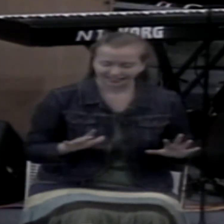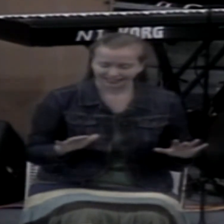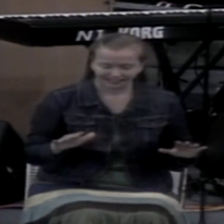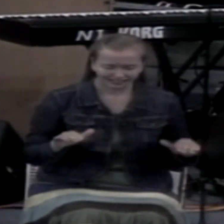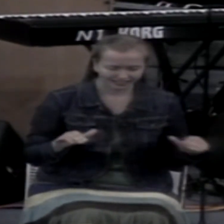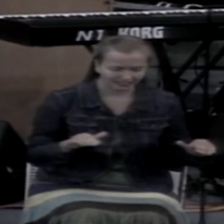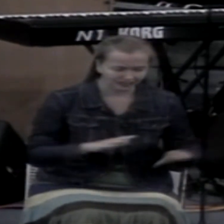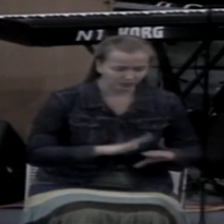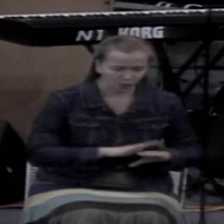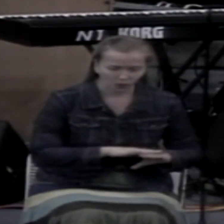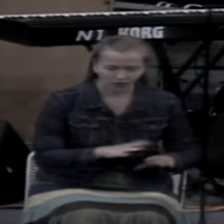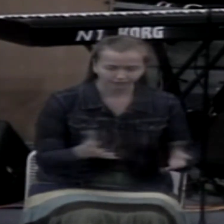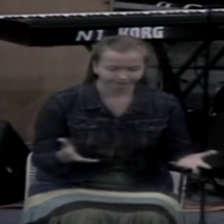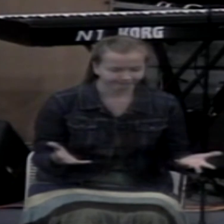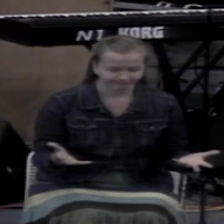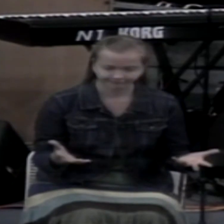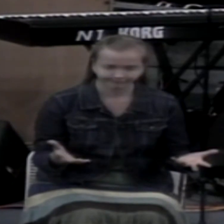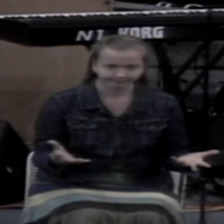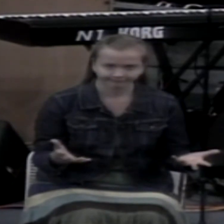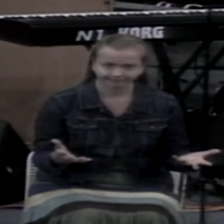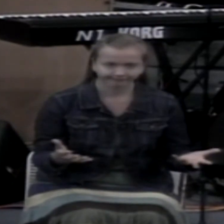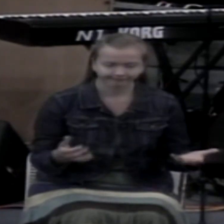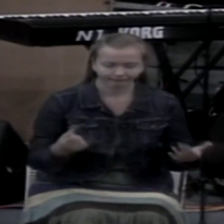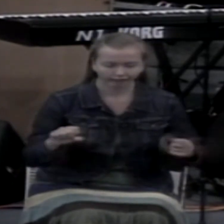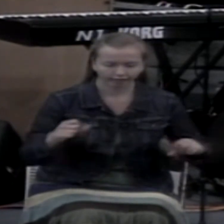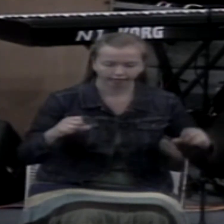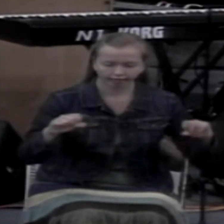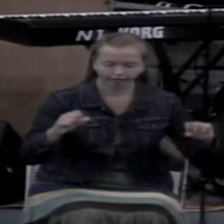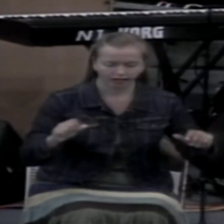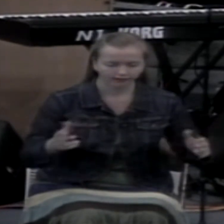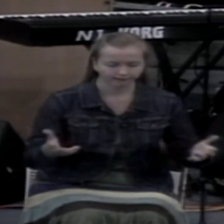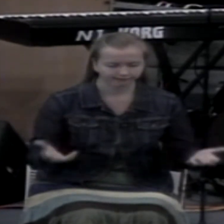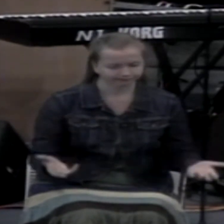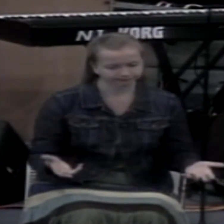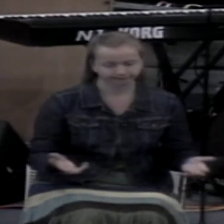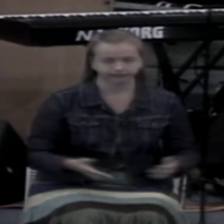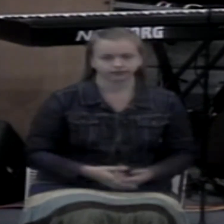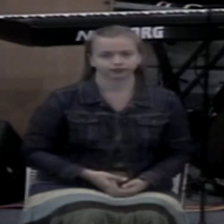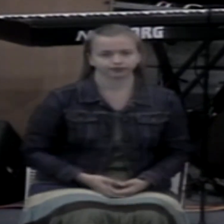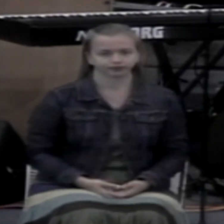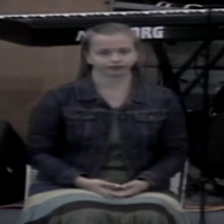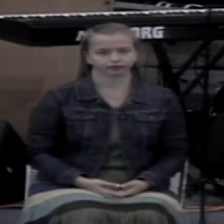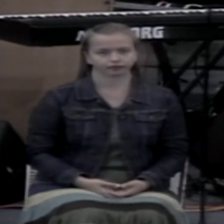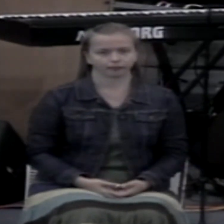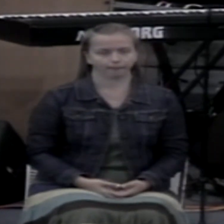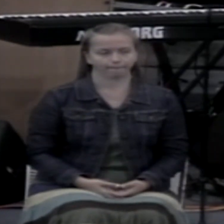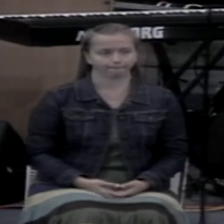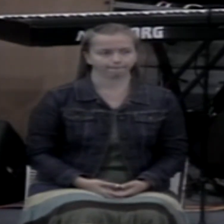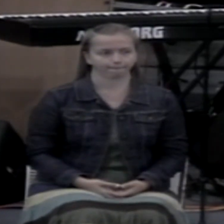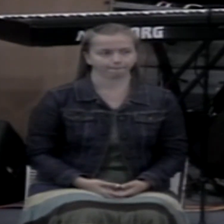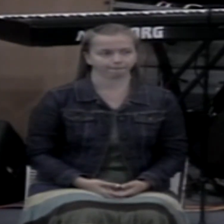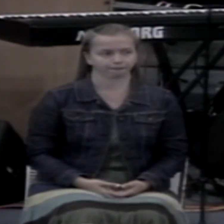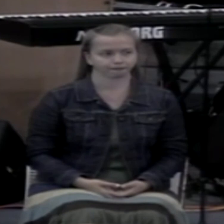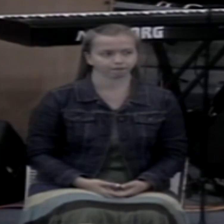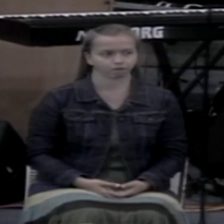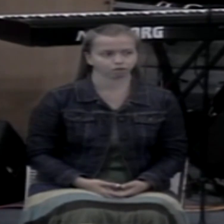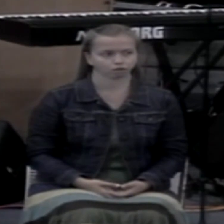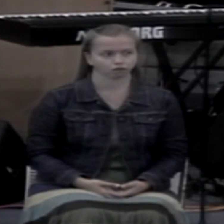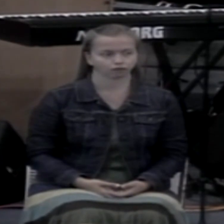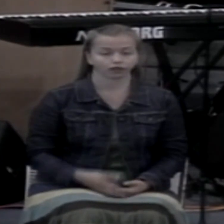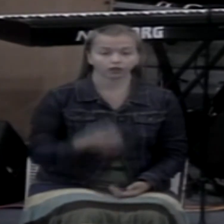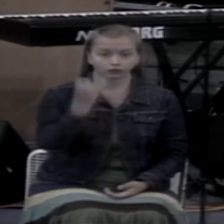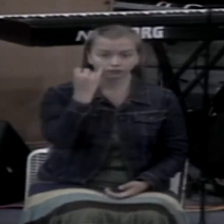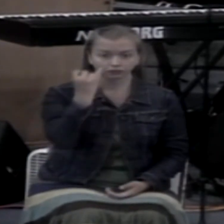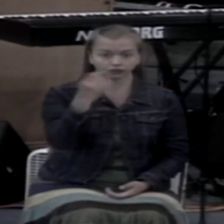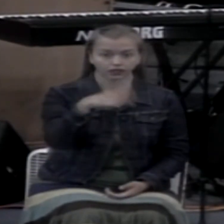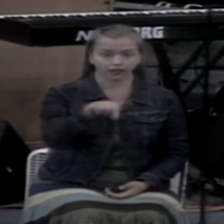sinful thing. You think he's going to hear you? The angels are smarter than that. I'm pretty sure there have been angels that have